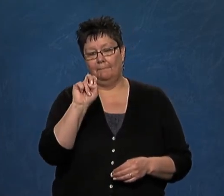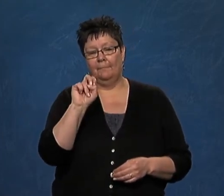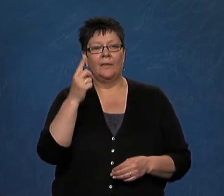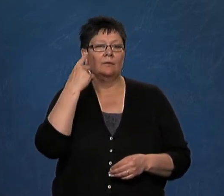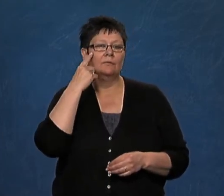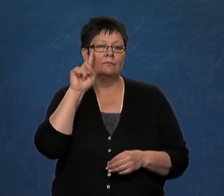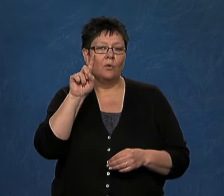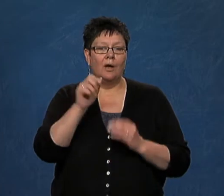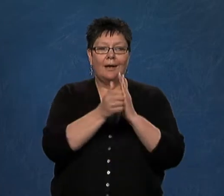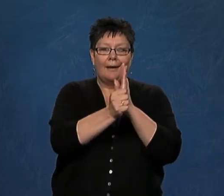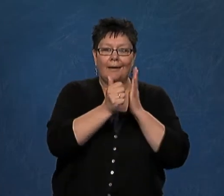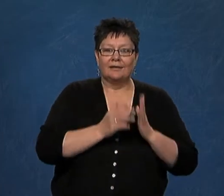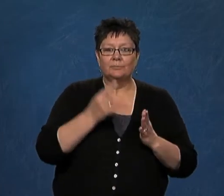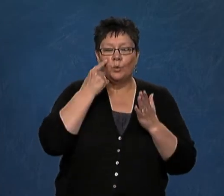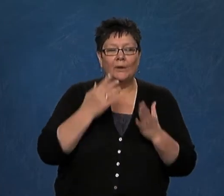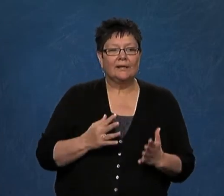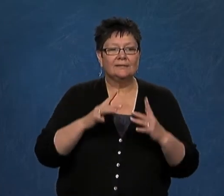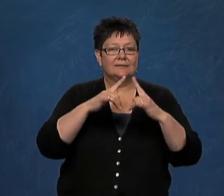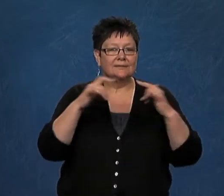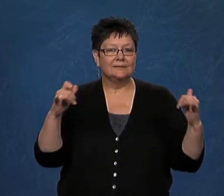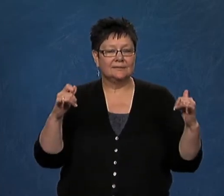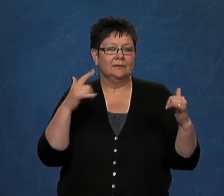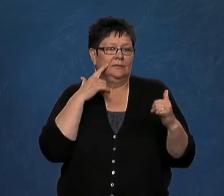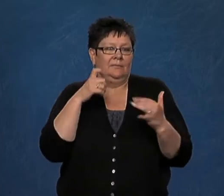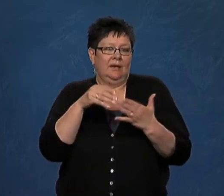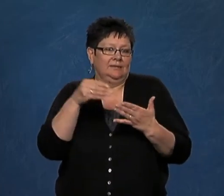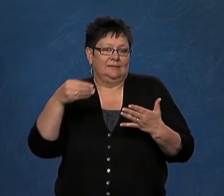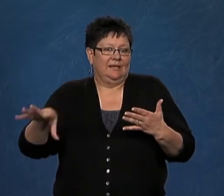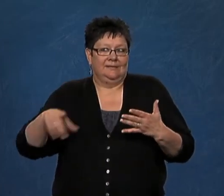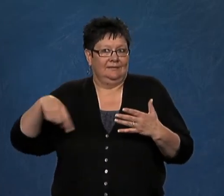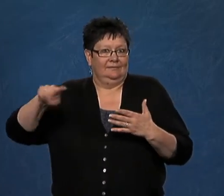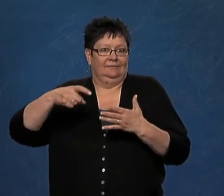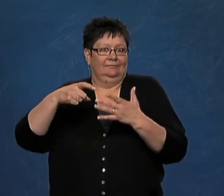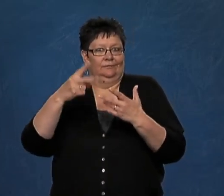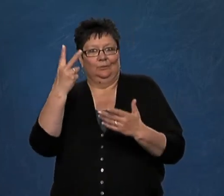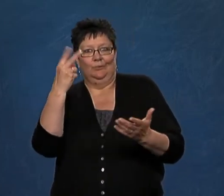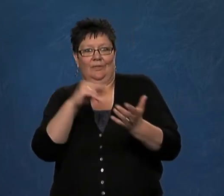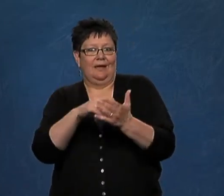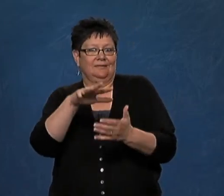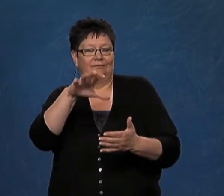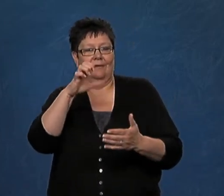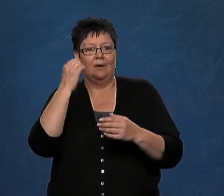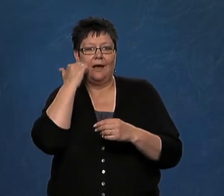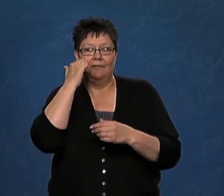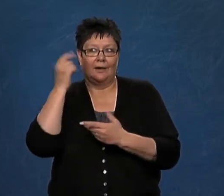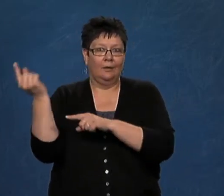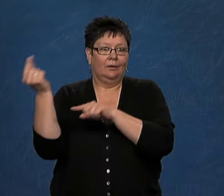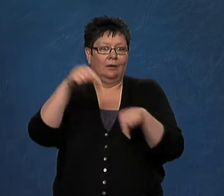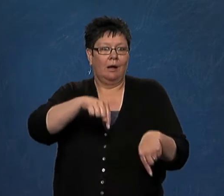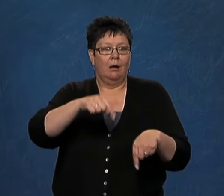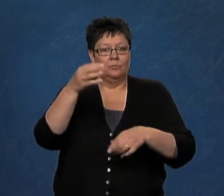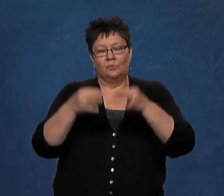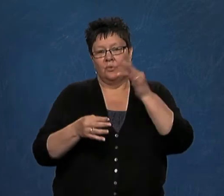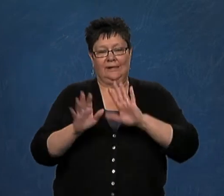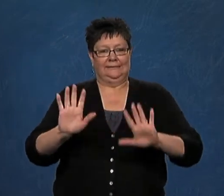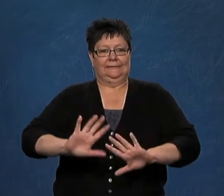We use Skype in my courts for expert witnesses and so forth because it's $2,500 for